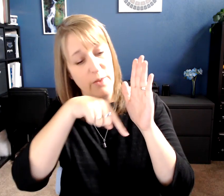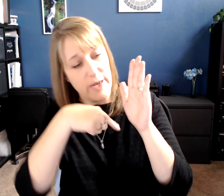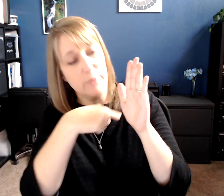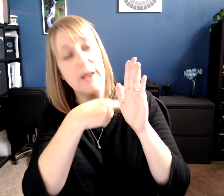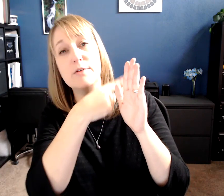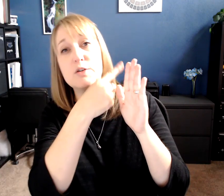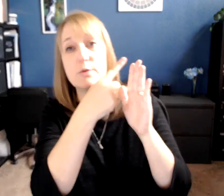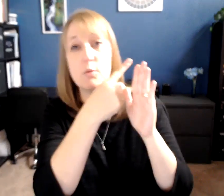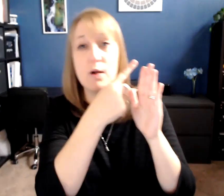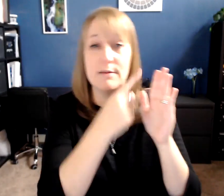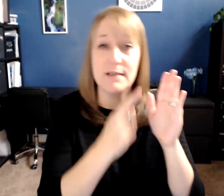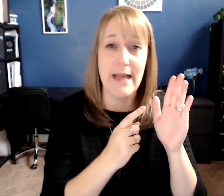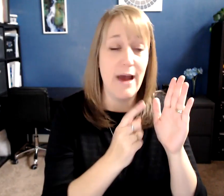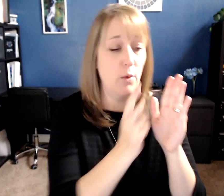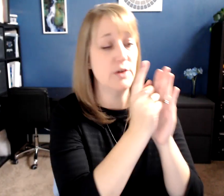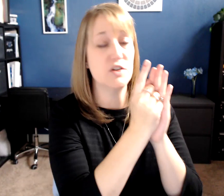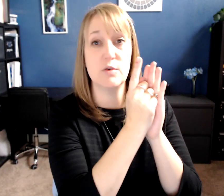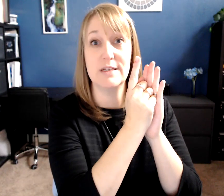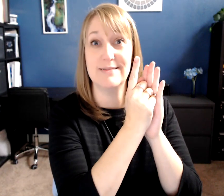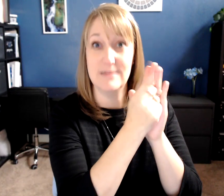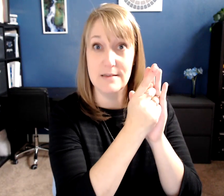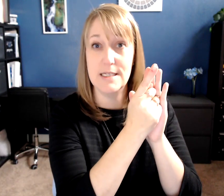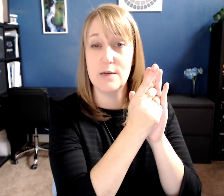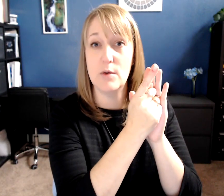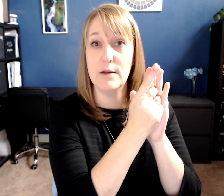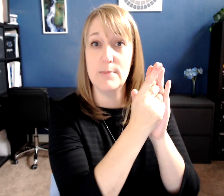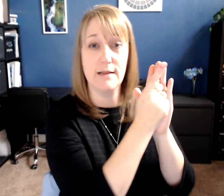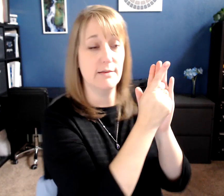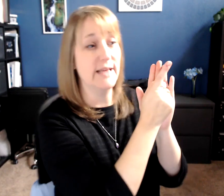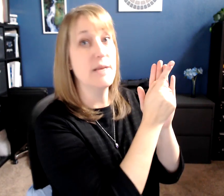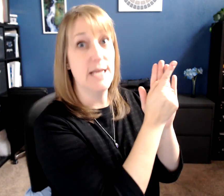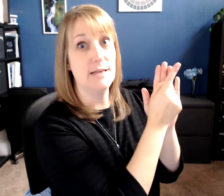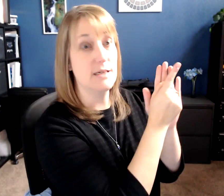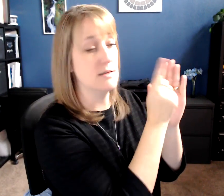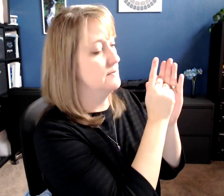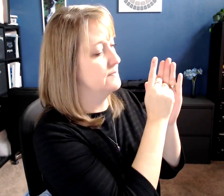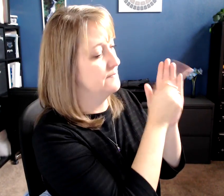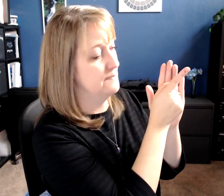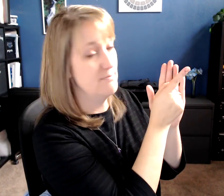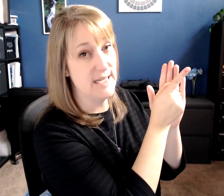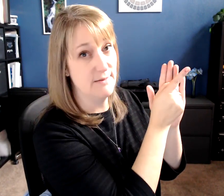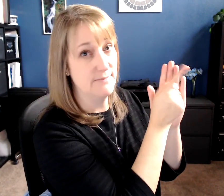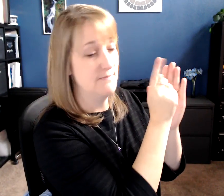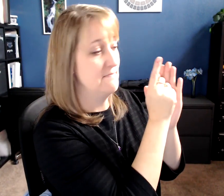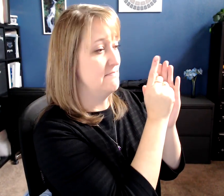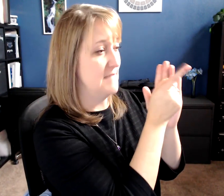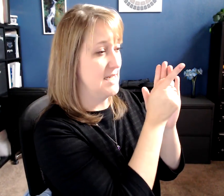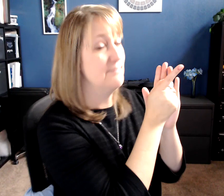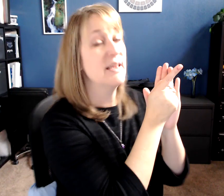way around to a 1 complete hour. You're just going to tick 1 little minute, like a minute hand does. Minute, minute.